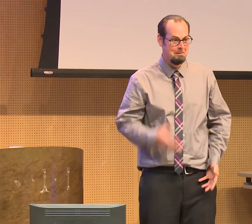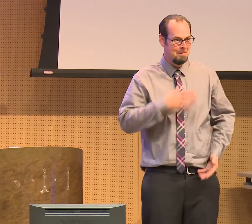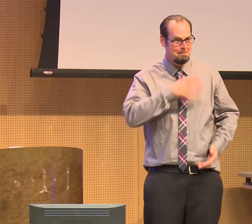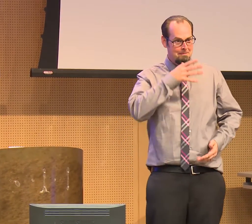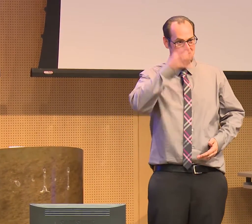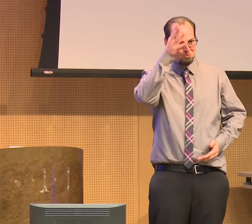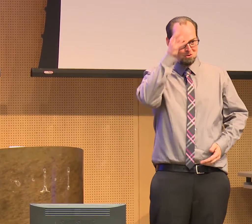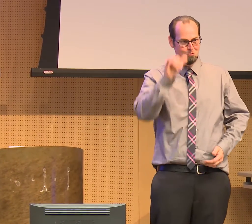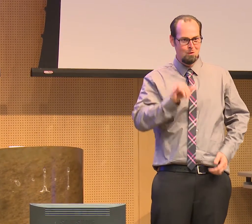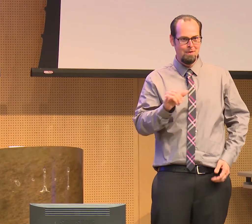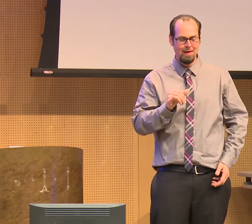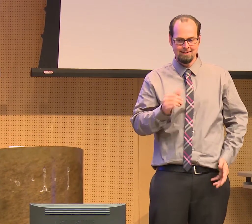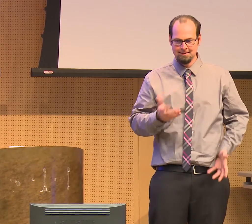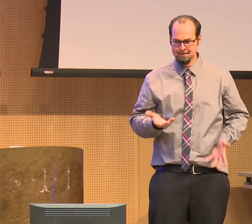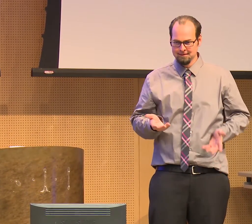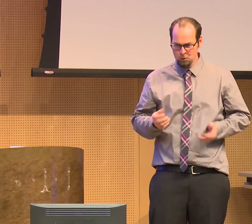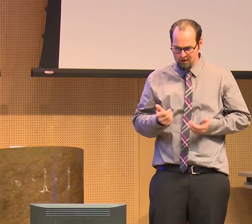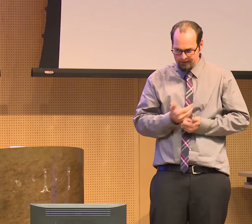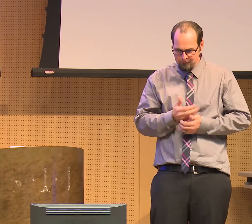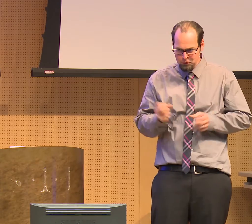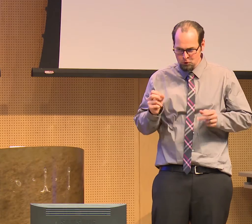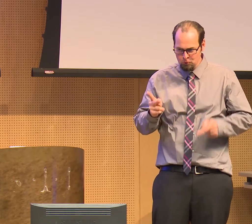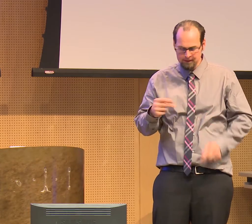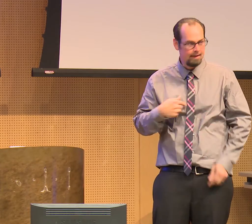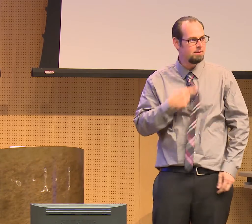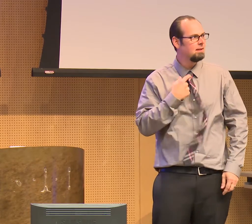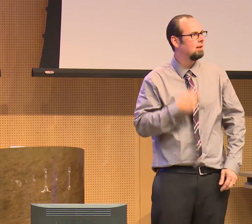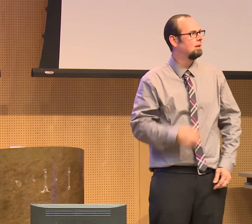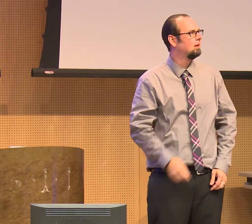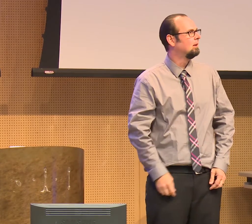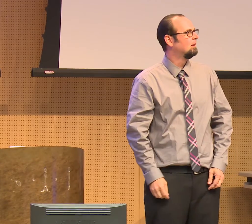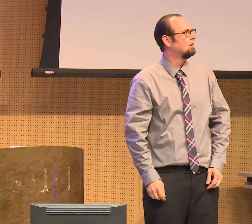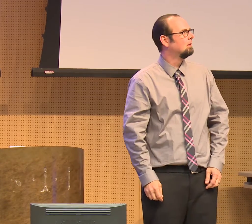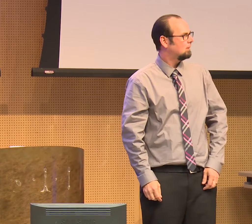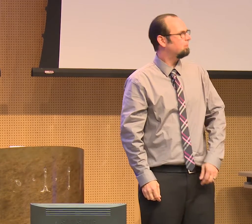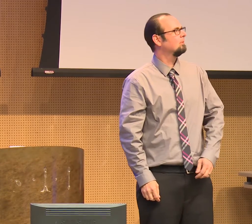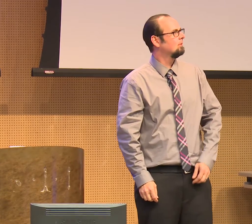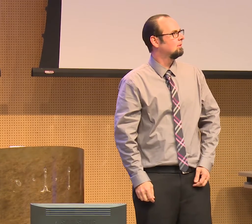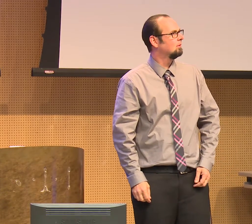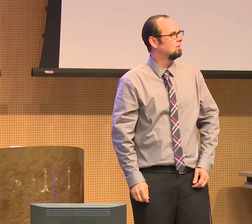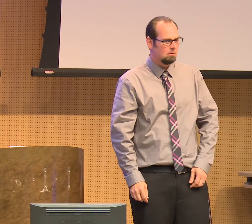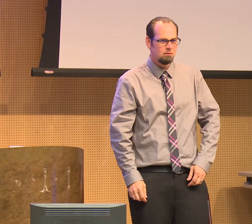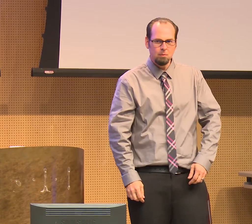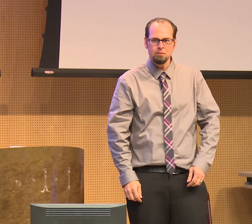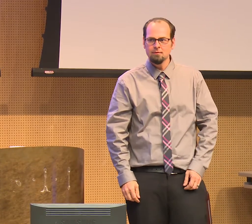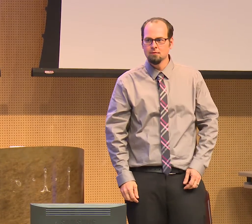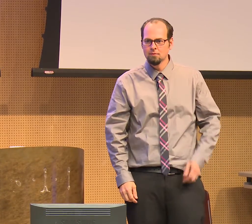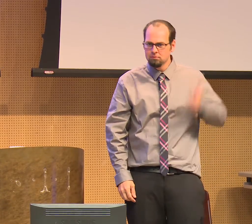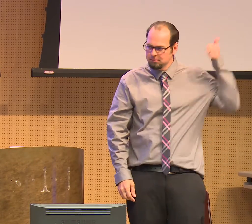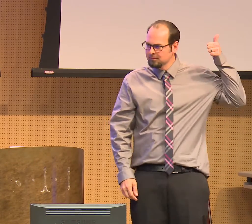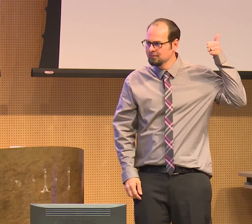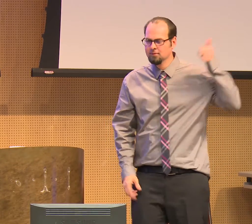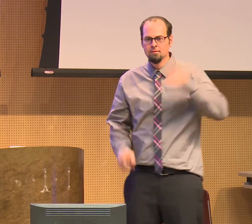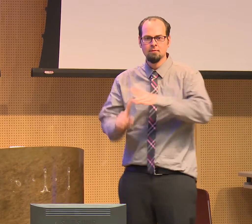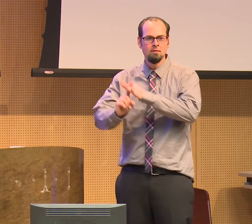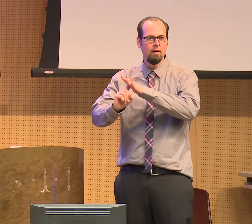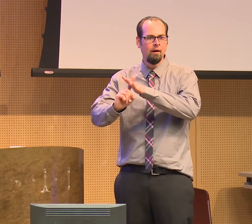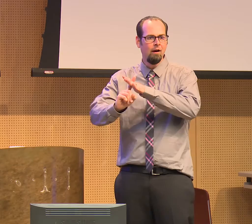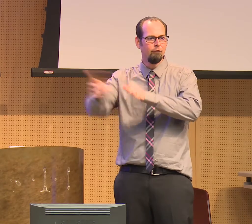My parents were like, "Hey, is everything okay?" And I looked at my parents and I said, "Yeah, everything's cool." Then I